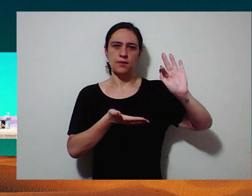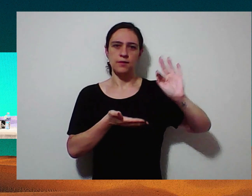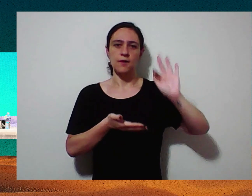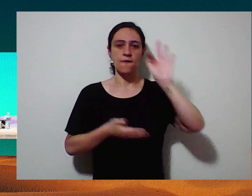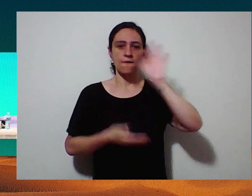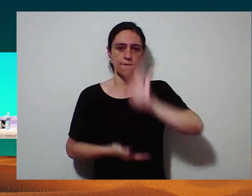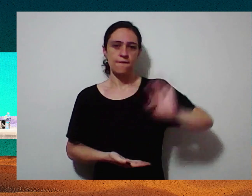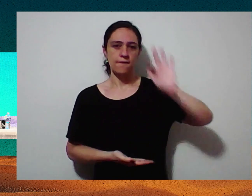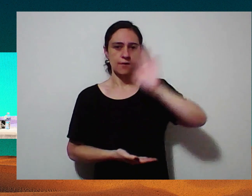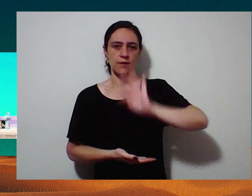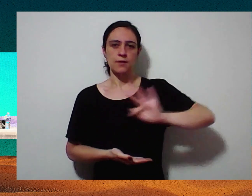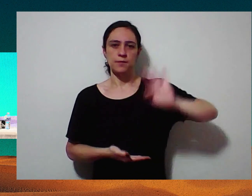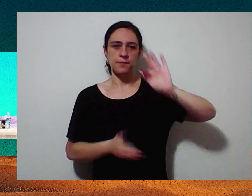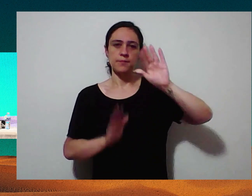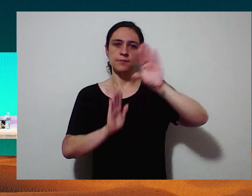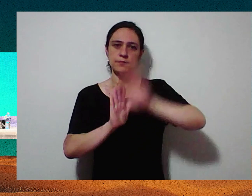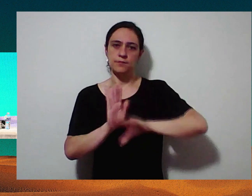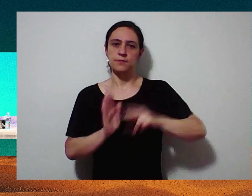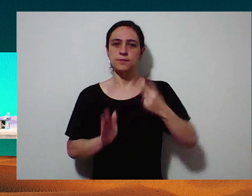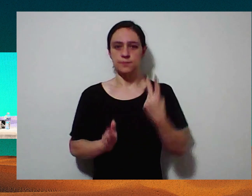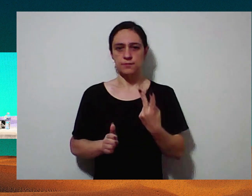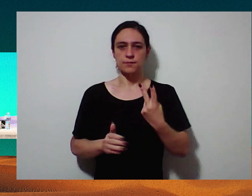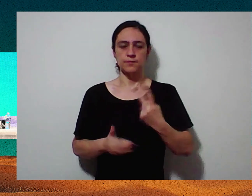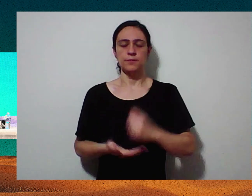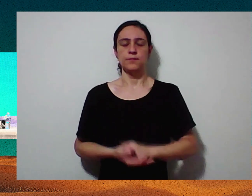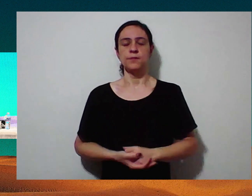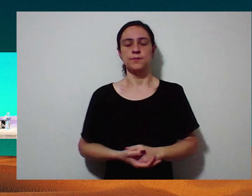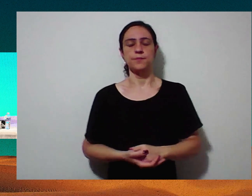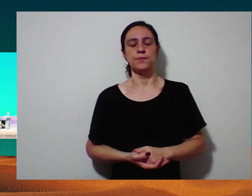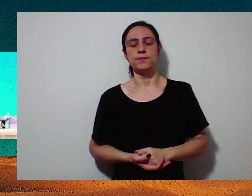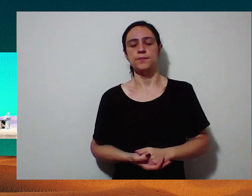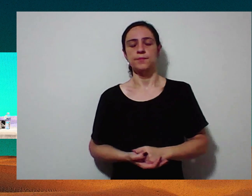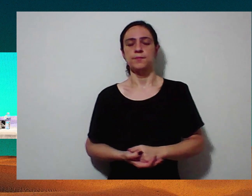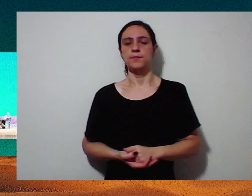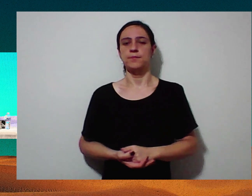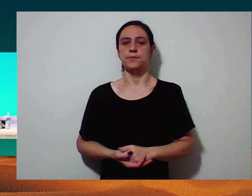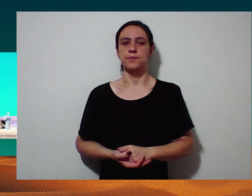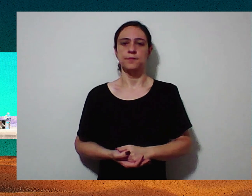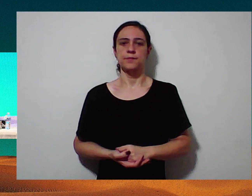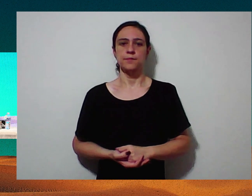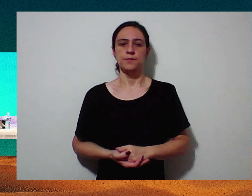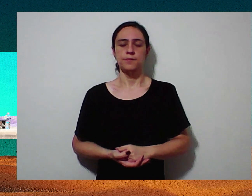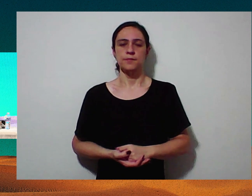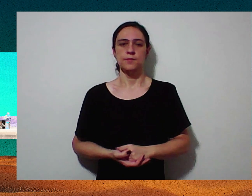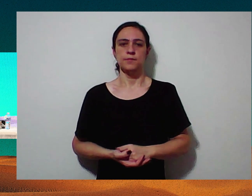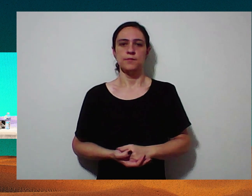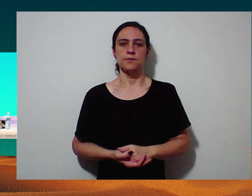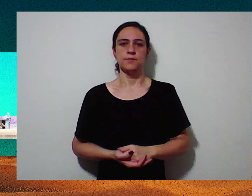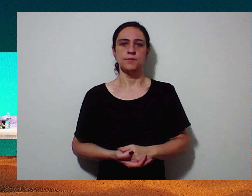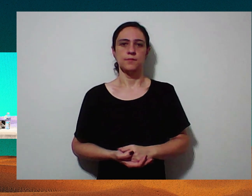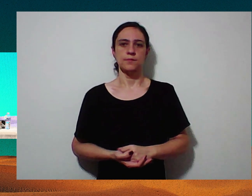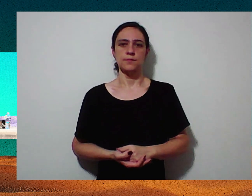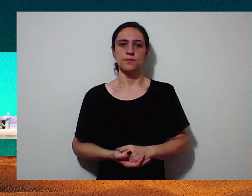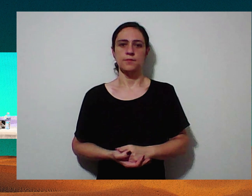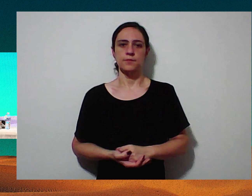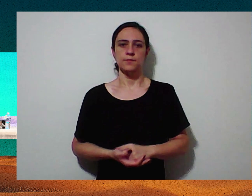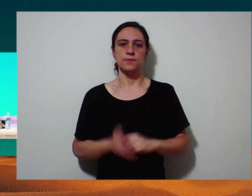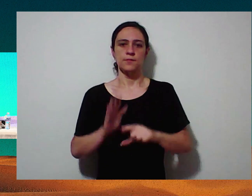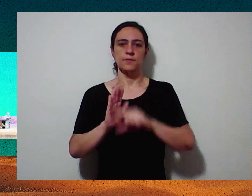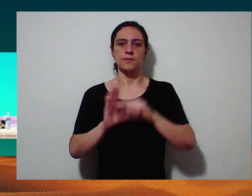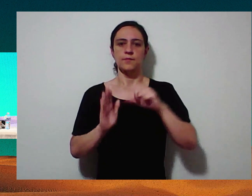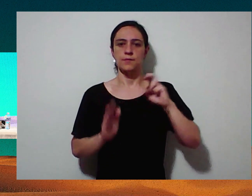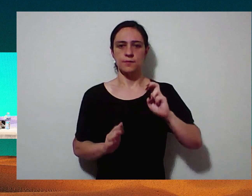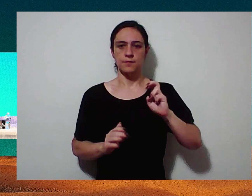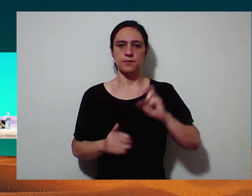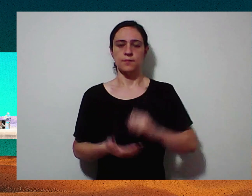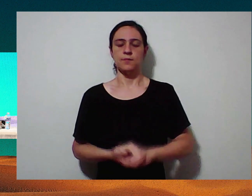voltar para João, né? Então vamos lá. I can't go back to John. Filipenses 2, Philippians 2. versículo 5. Tende em vós o